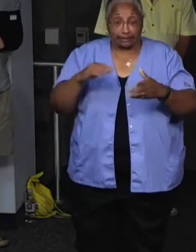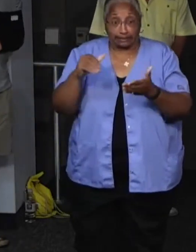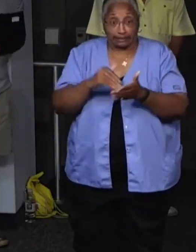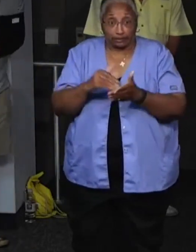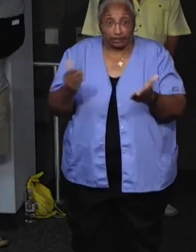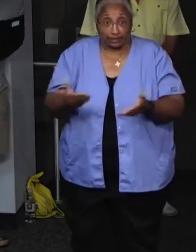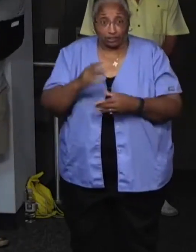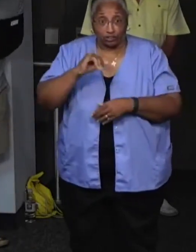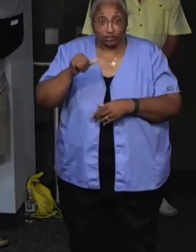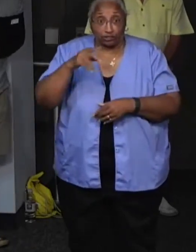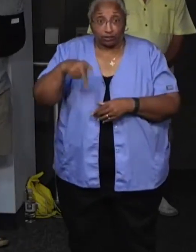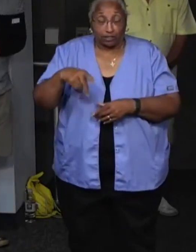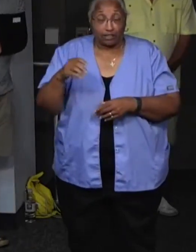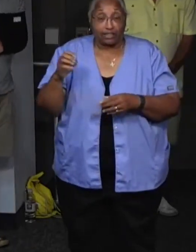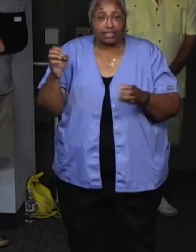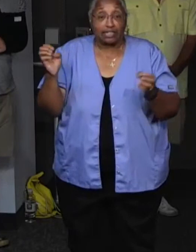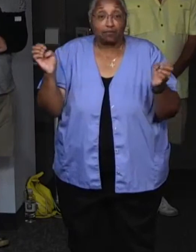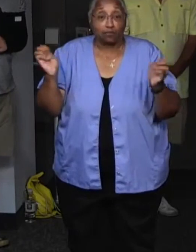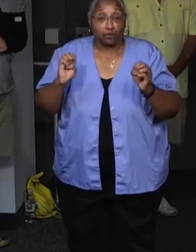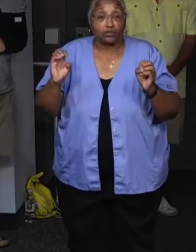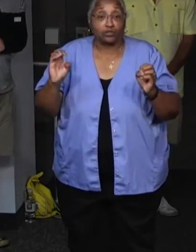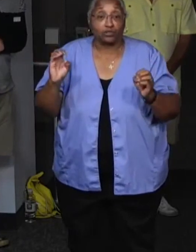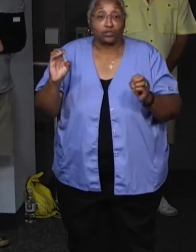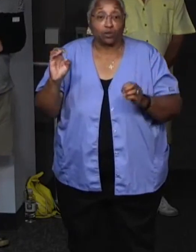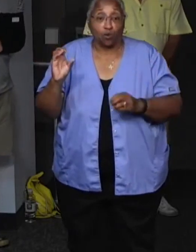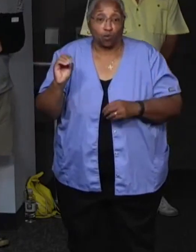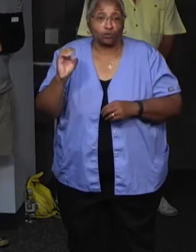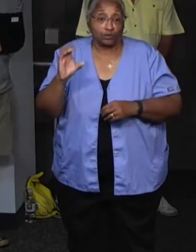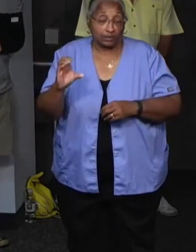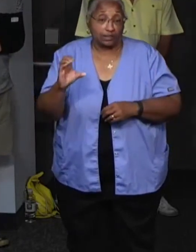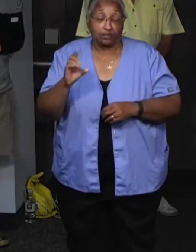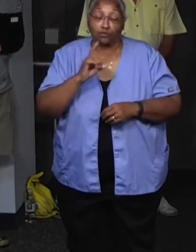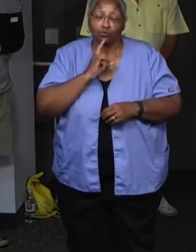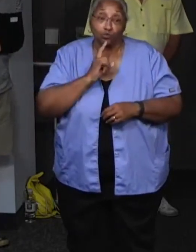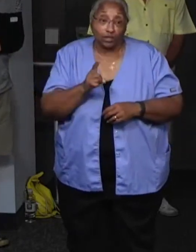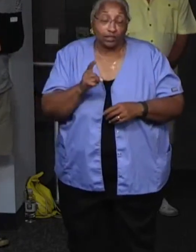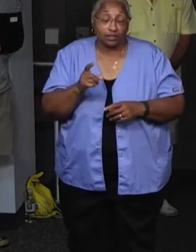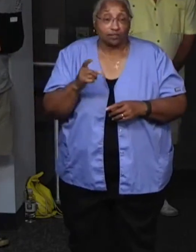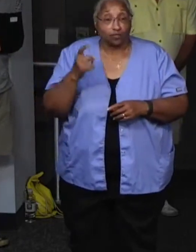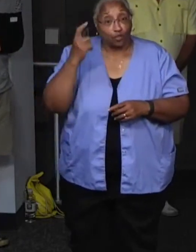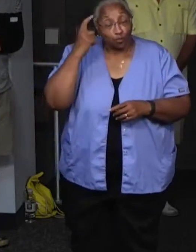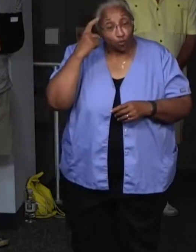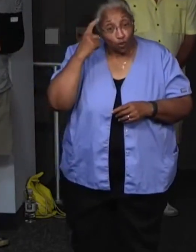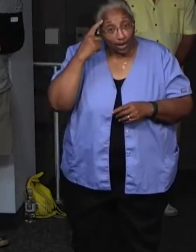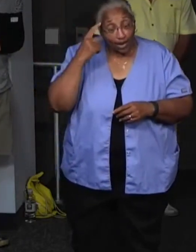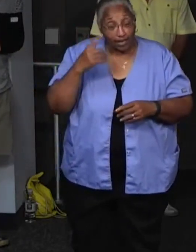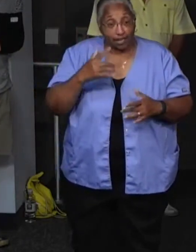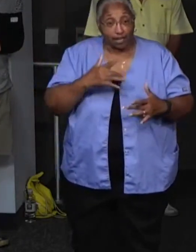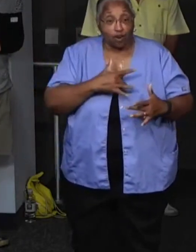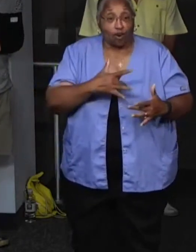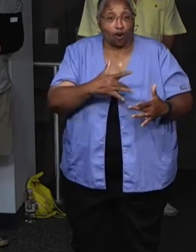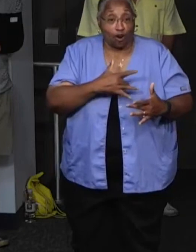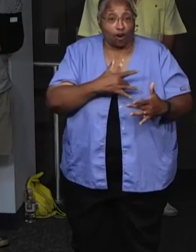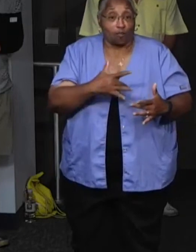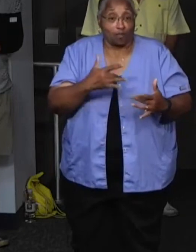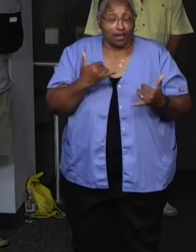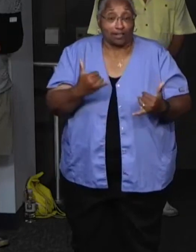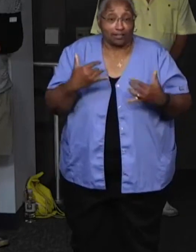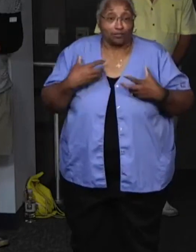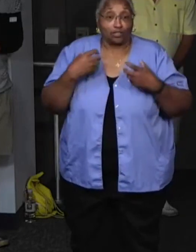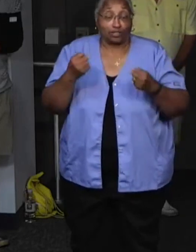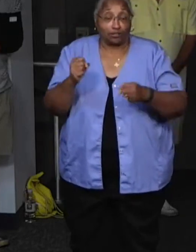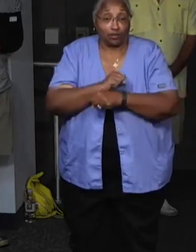the Jefferson Parish Emergency Operations Center, is literally the brain and heartbeat of this entire restoration, this recovery